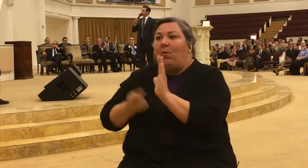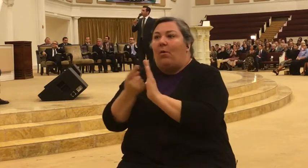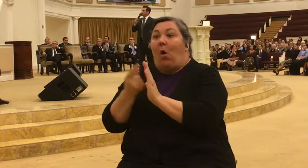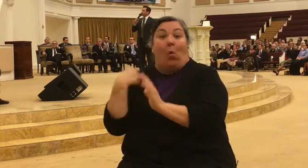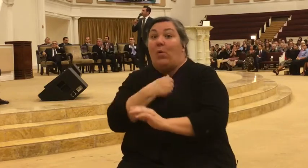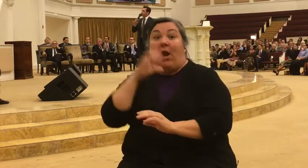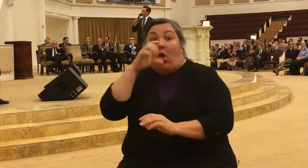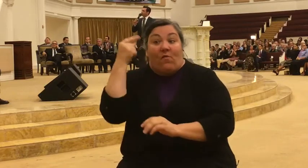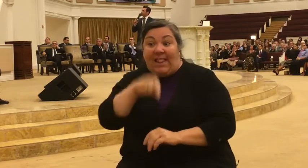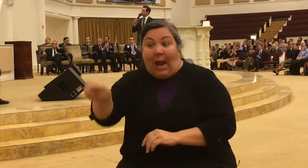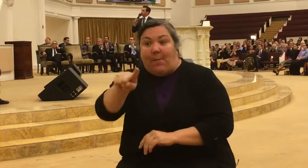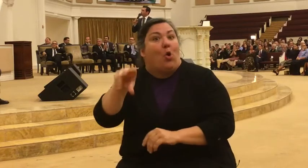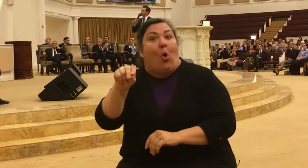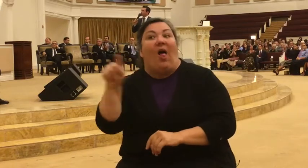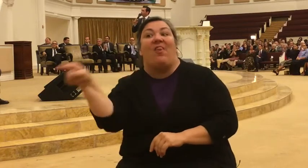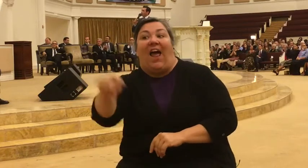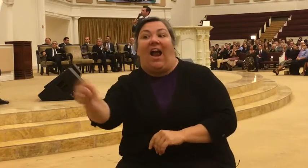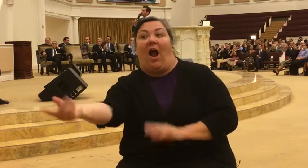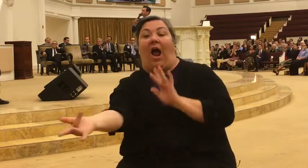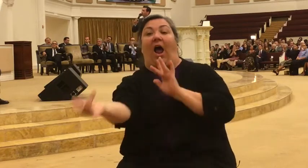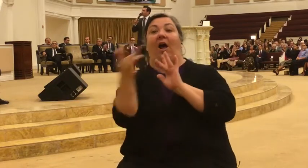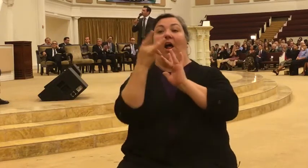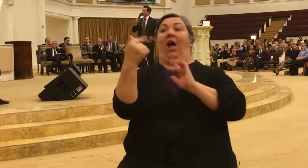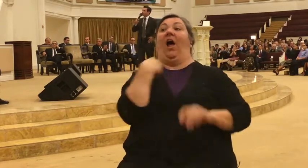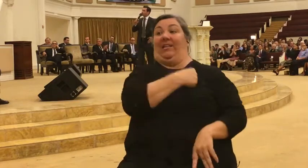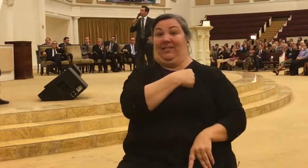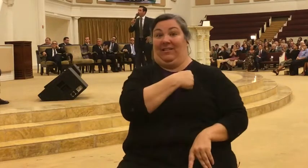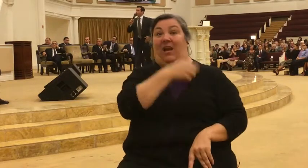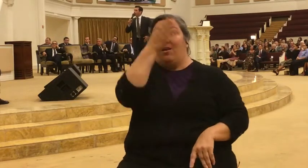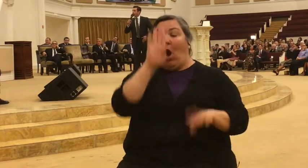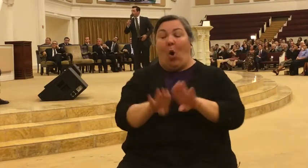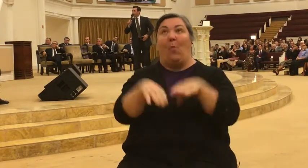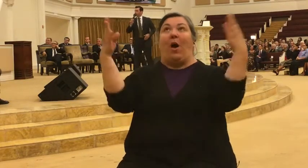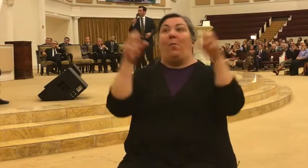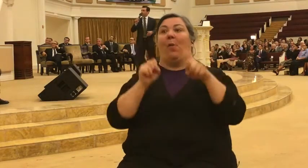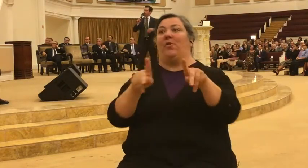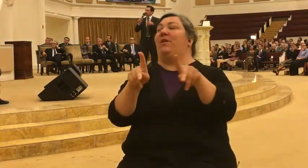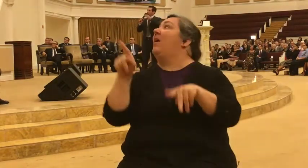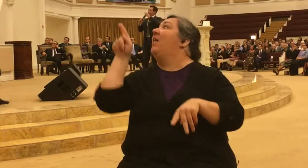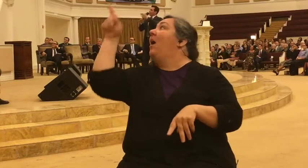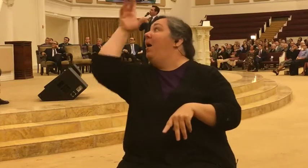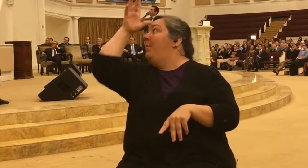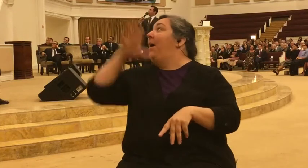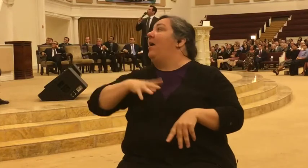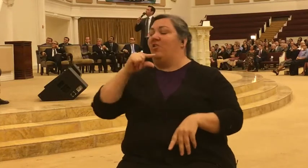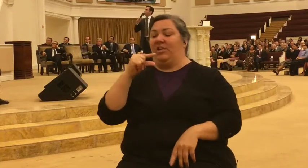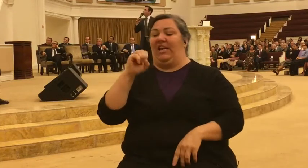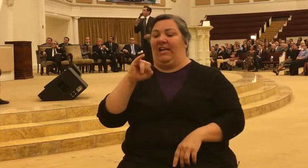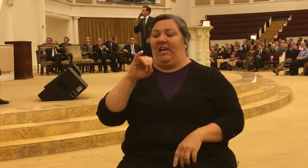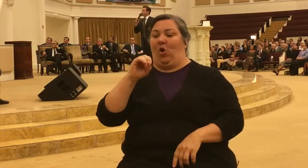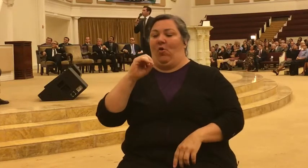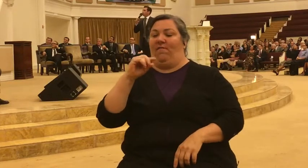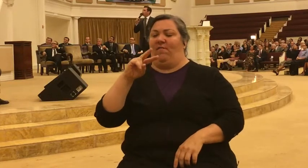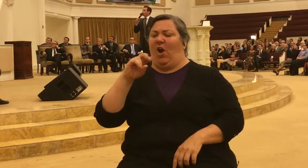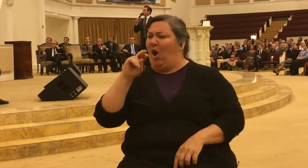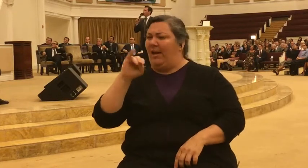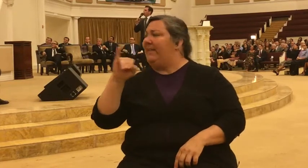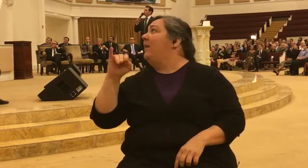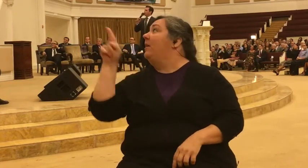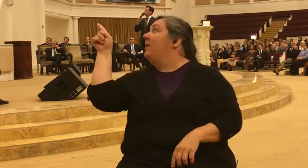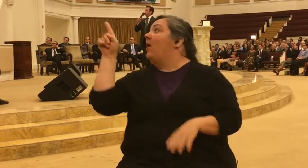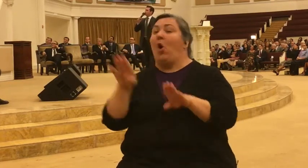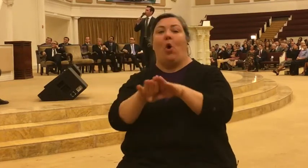us. It's amazing the doors that God has opened. Here is a man named Giovanni. He opened the door at the French Harbor,